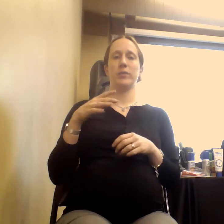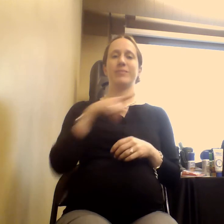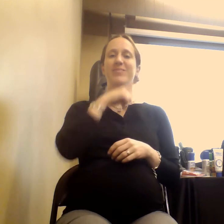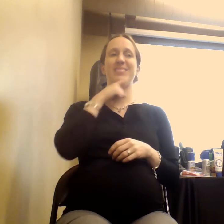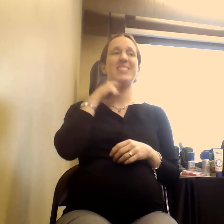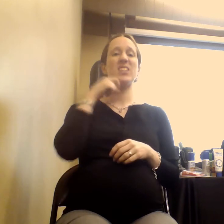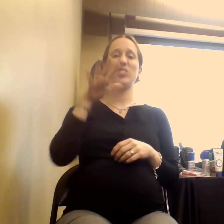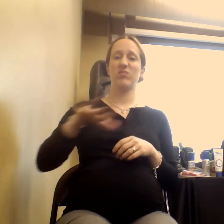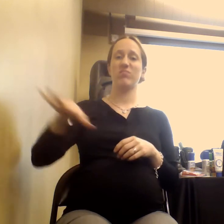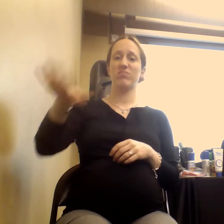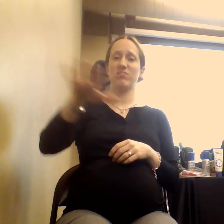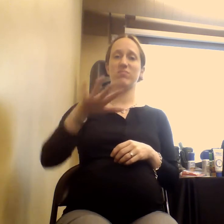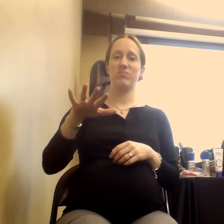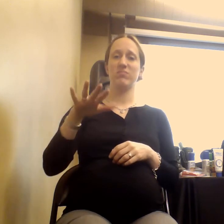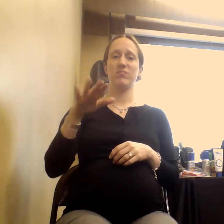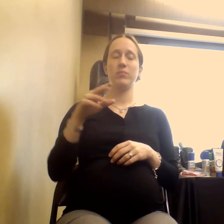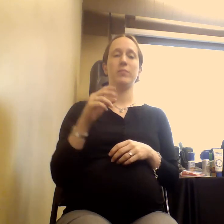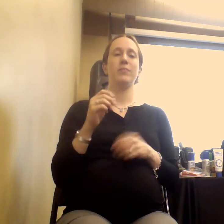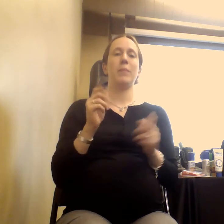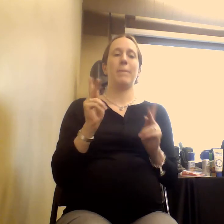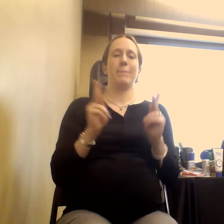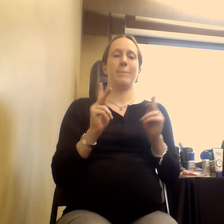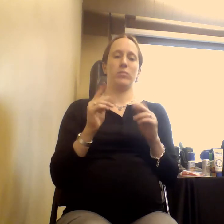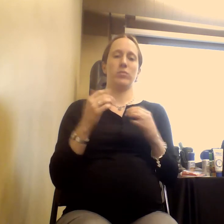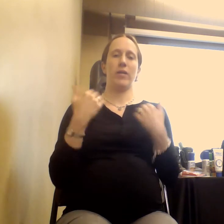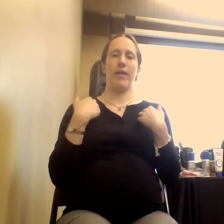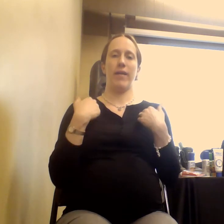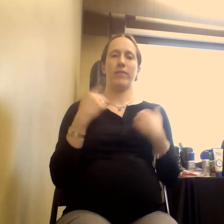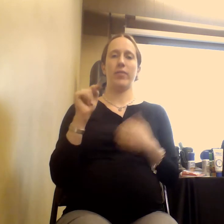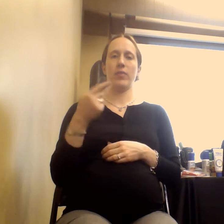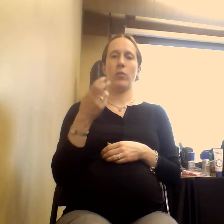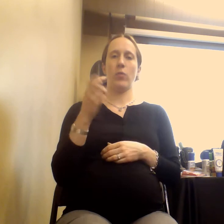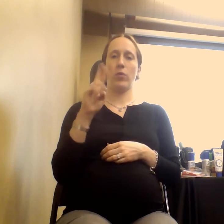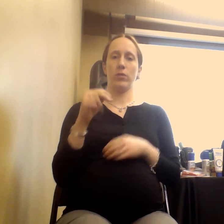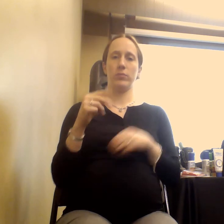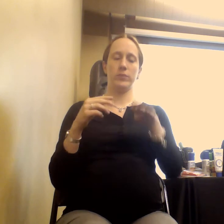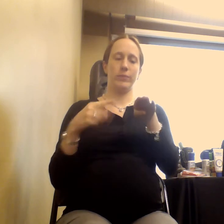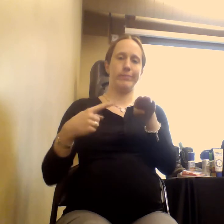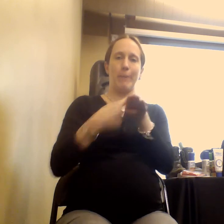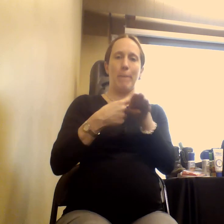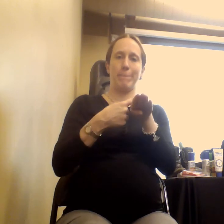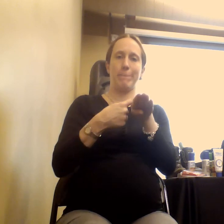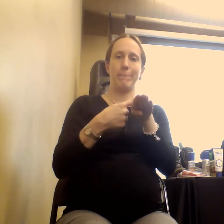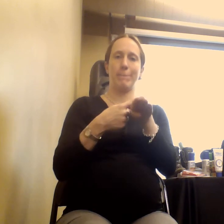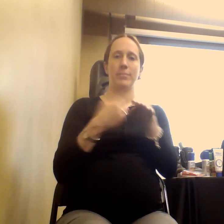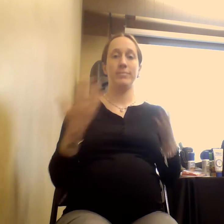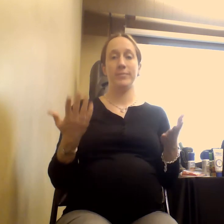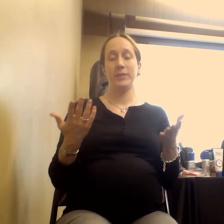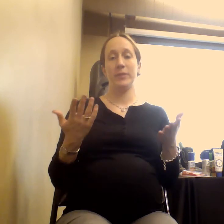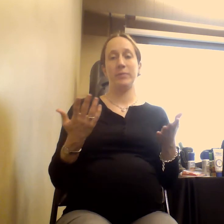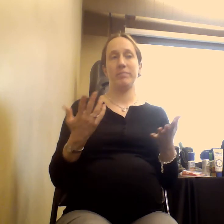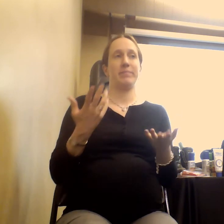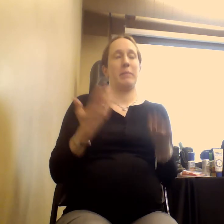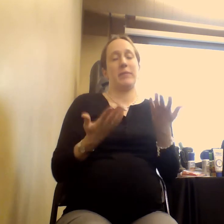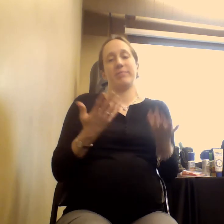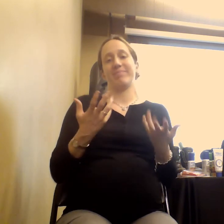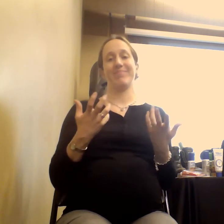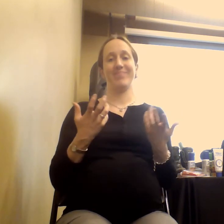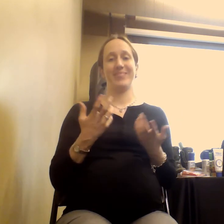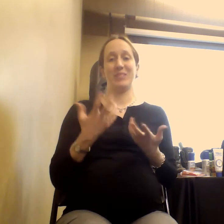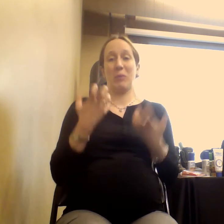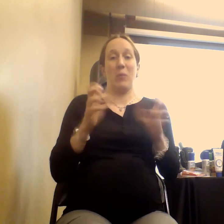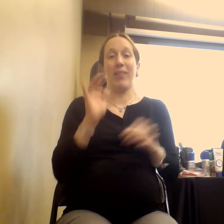stuff, okay? So that's another consideration that most people never think about. If you look at the laces right here, they're all